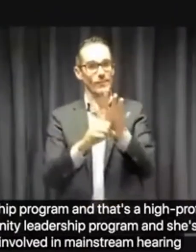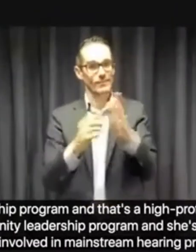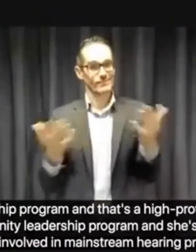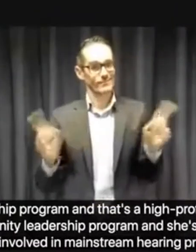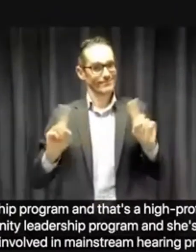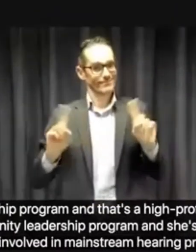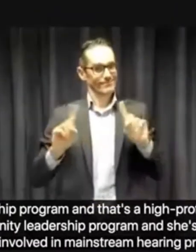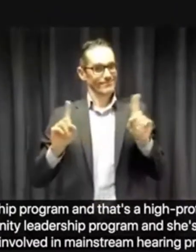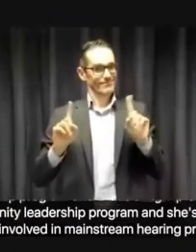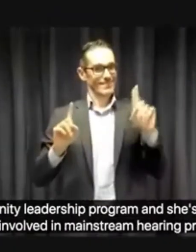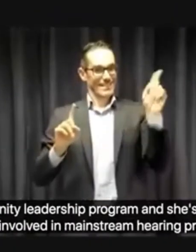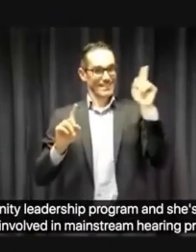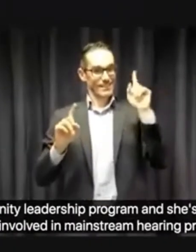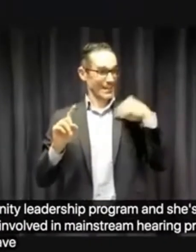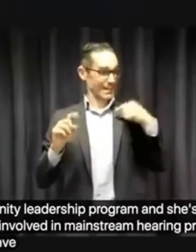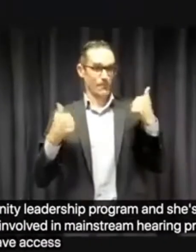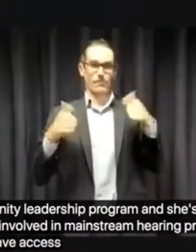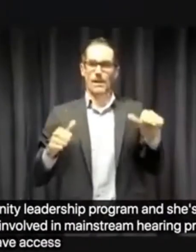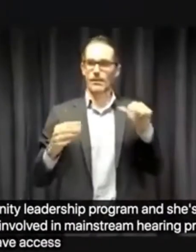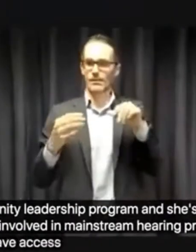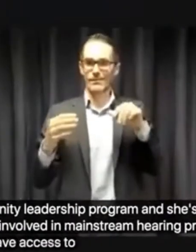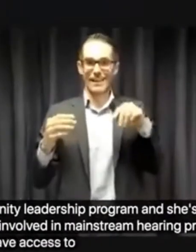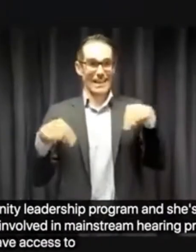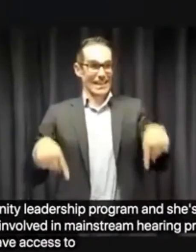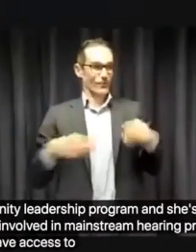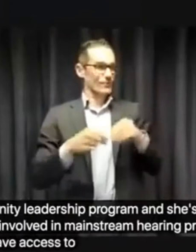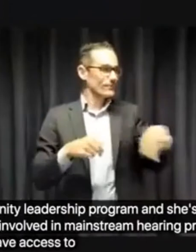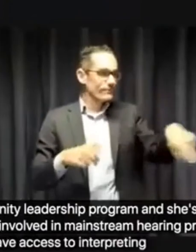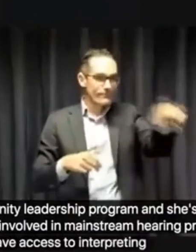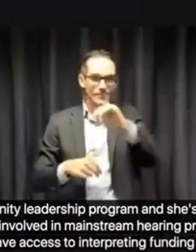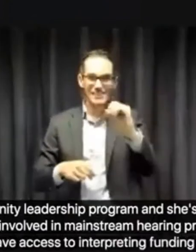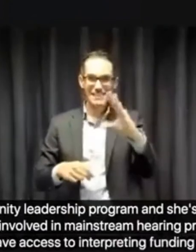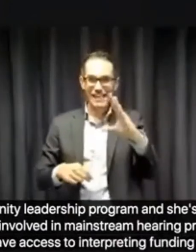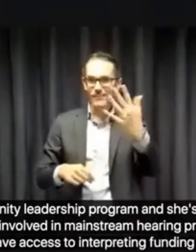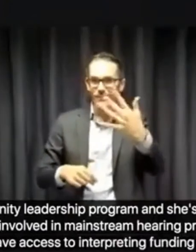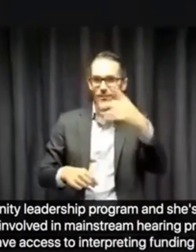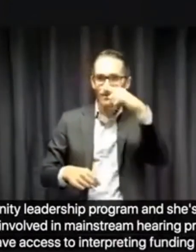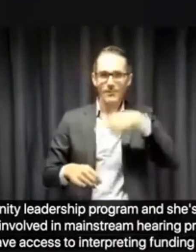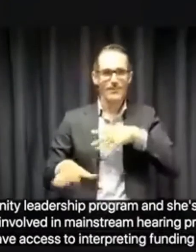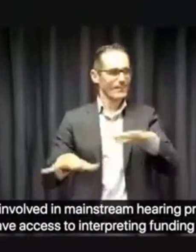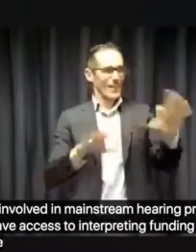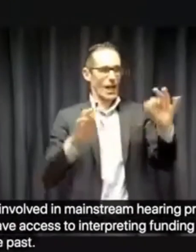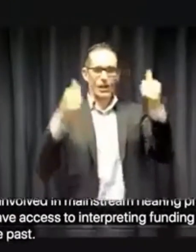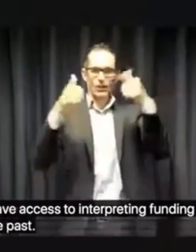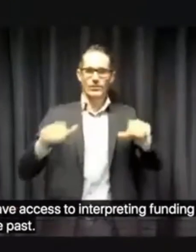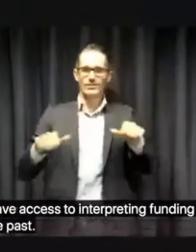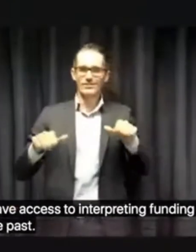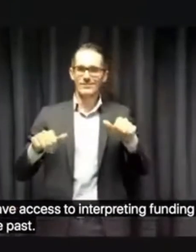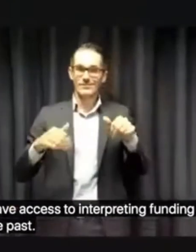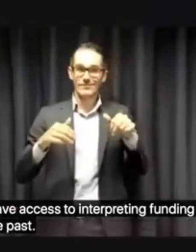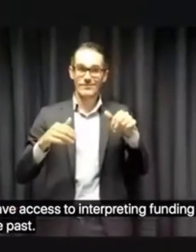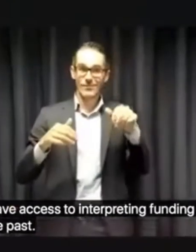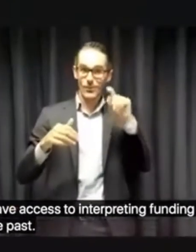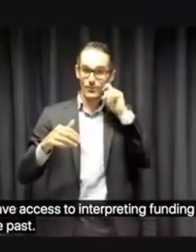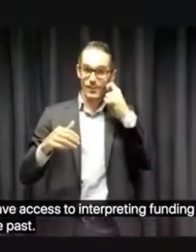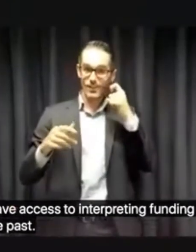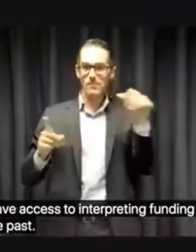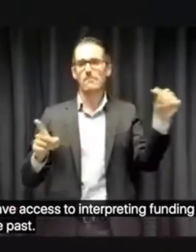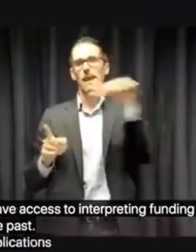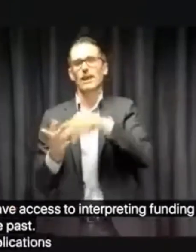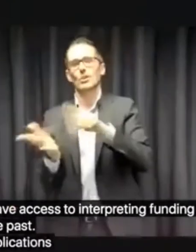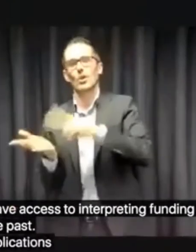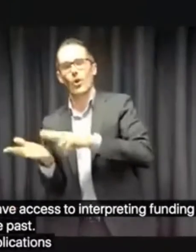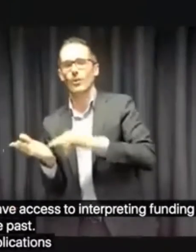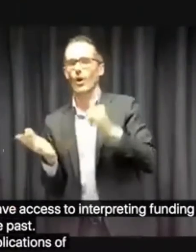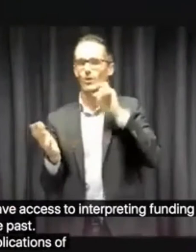past. However, the implications of COVID. I'm here tonight with about 10 or 15 people in the room, and I'm certainly not used to